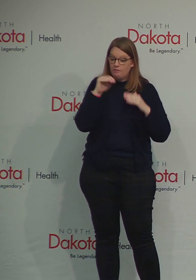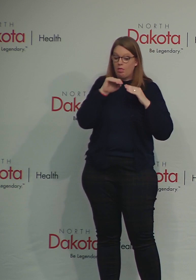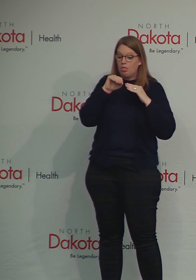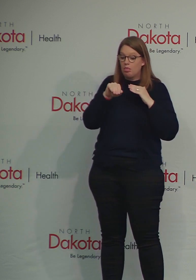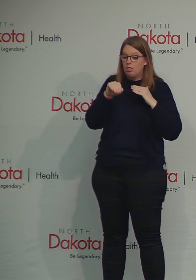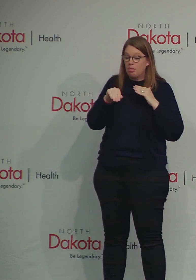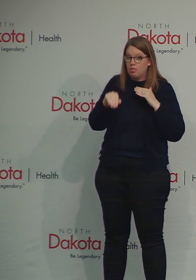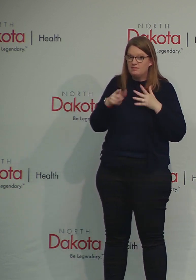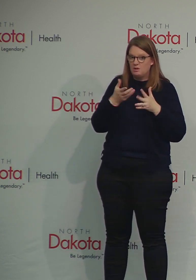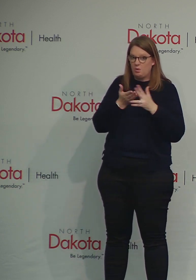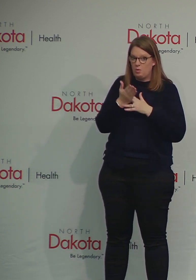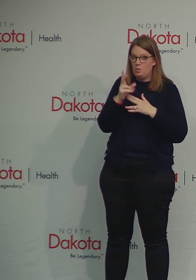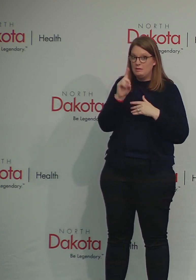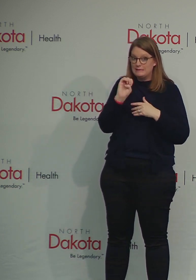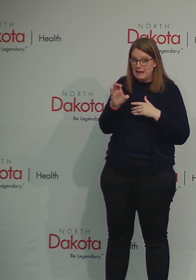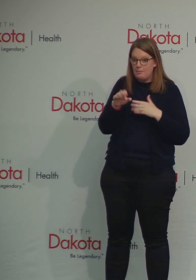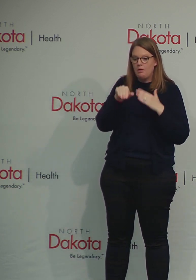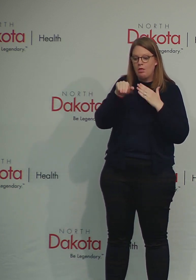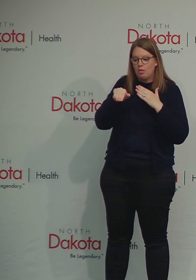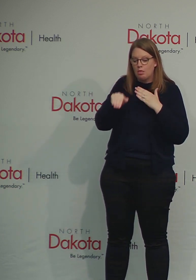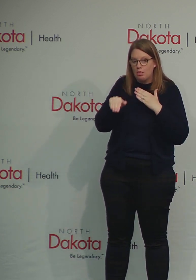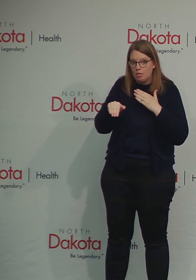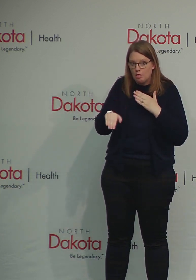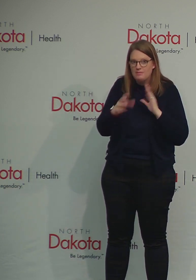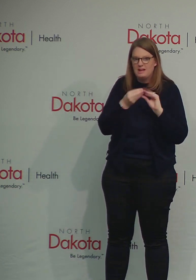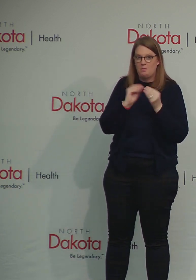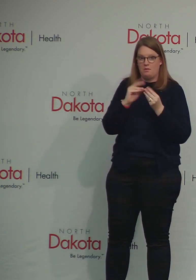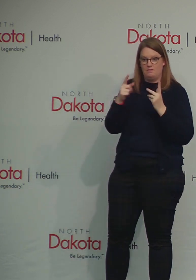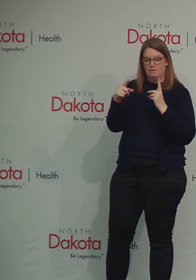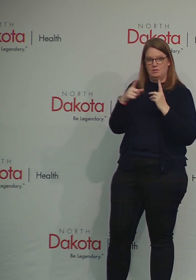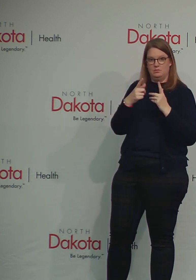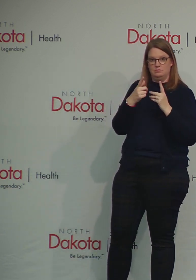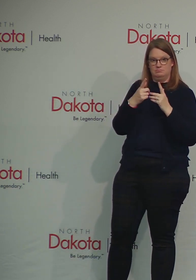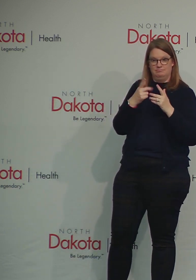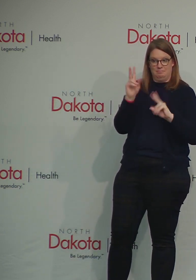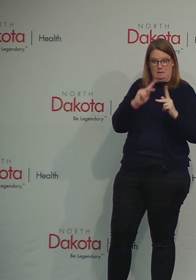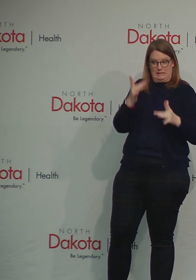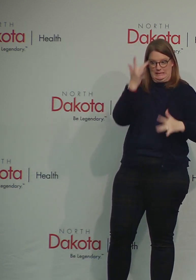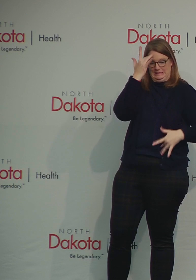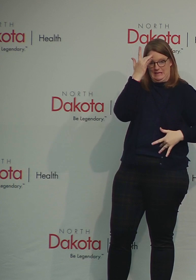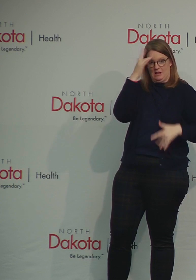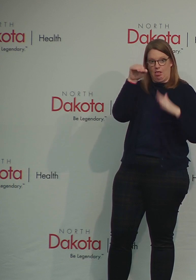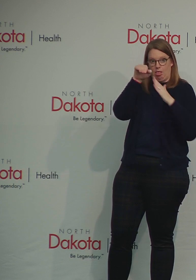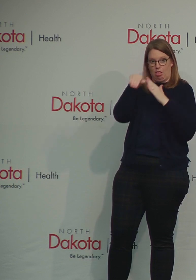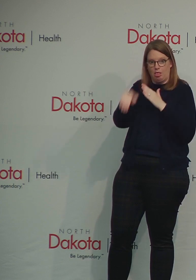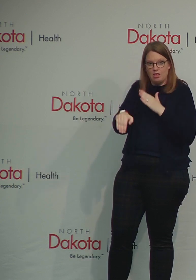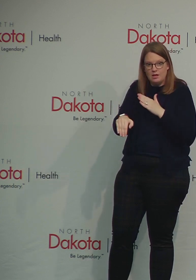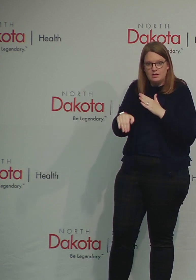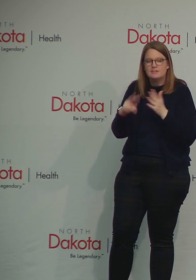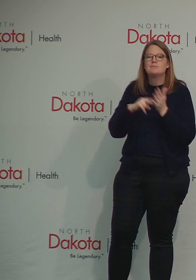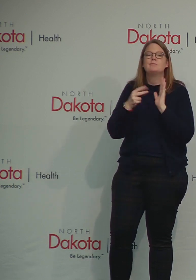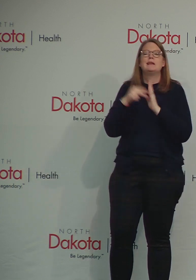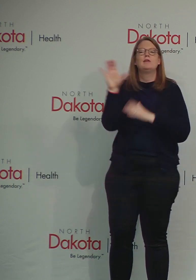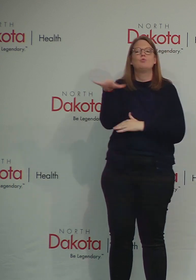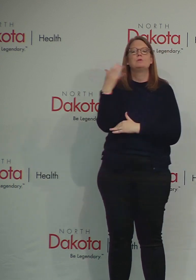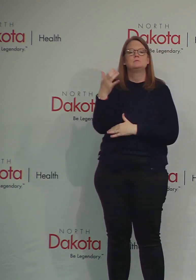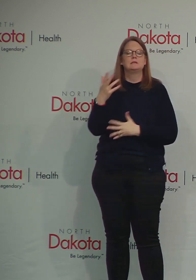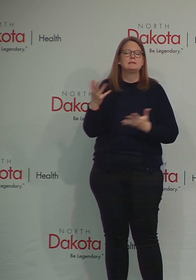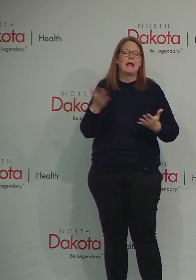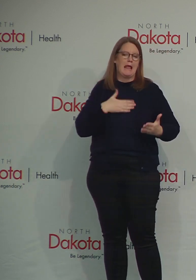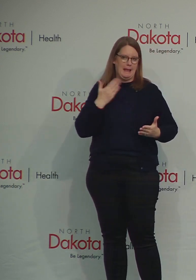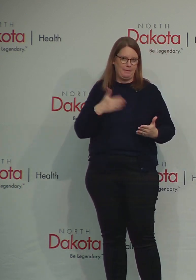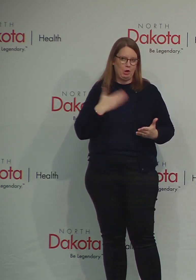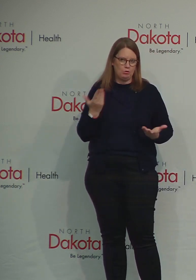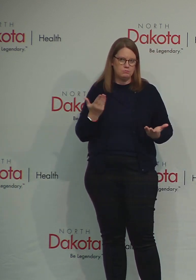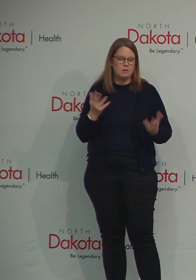through December, keep our active cases trended downward, we're going to have a much happier holiday season. And